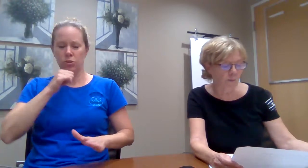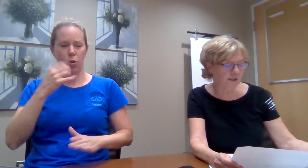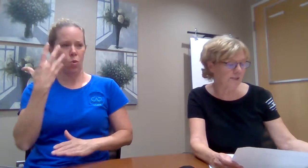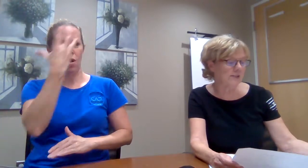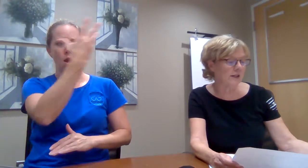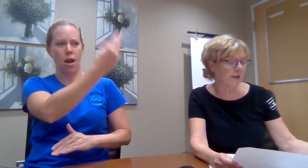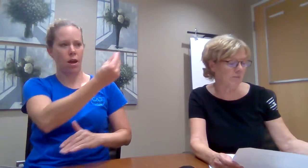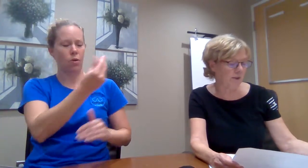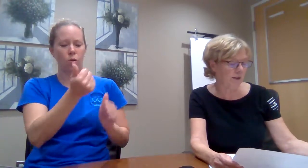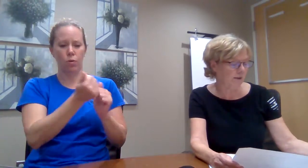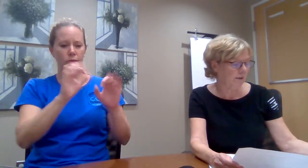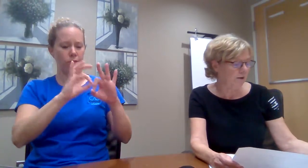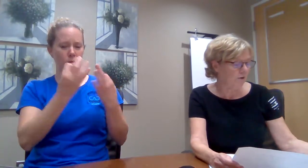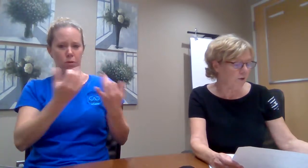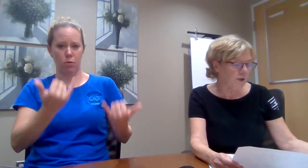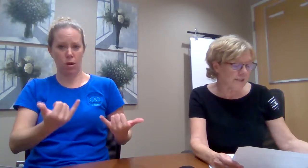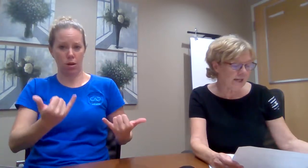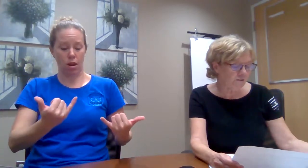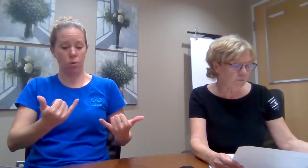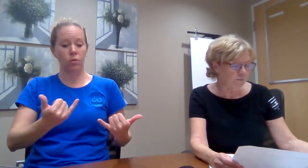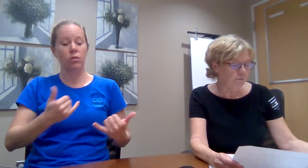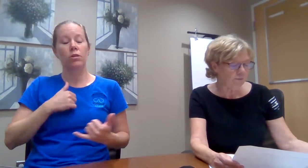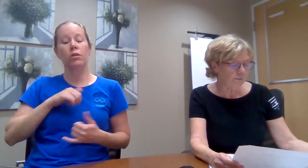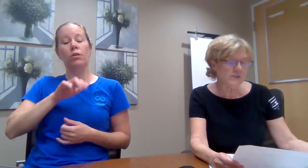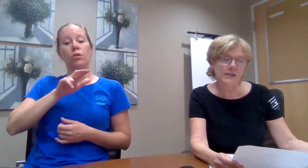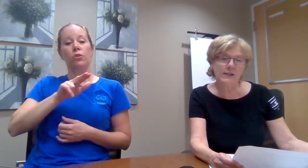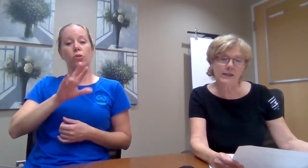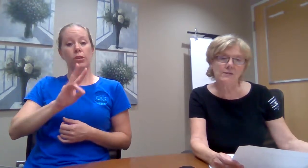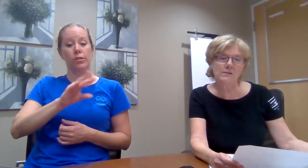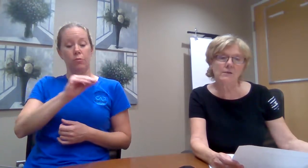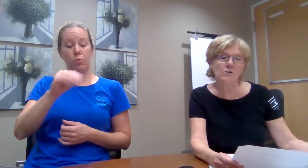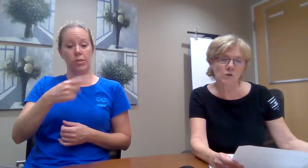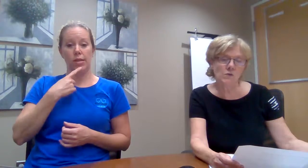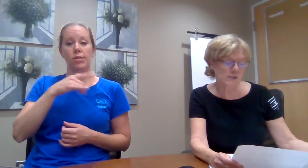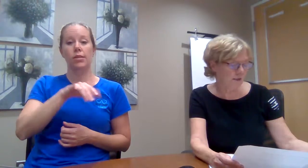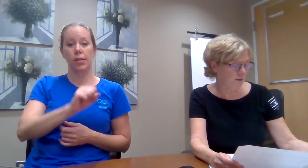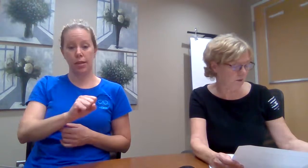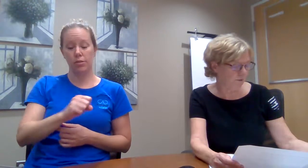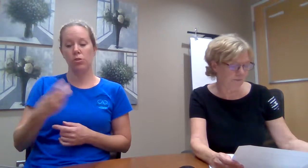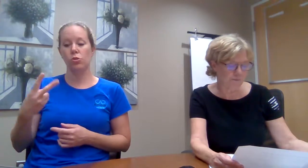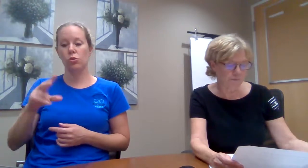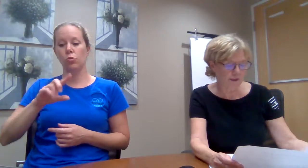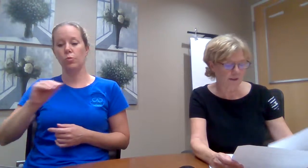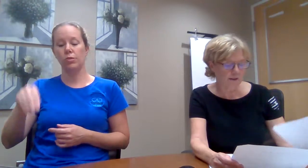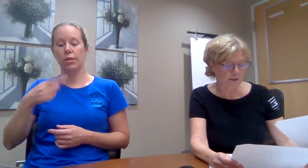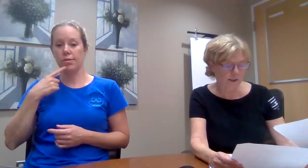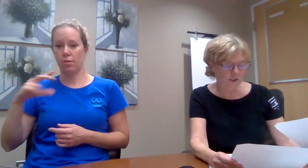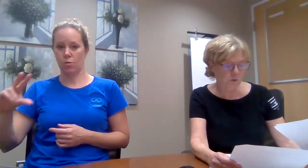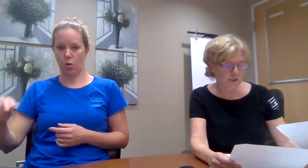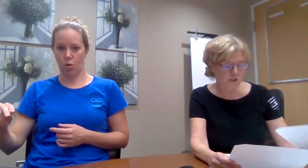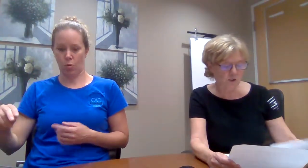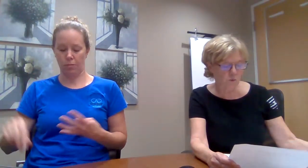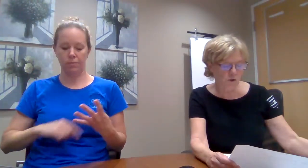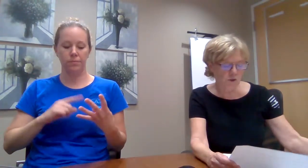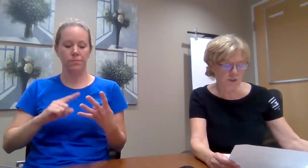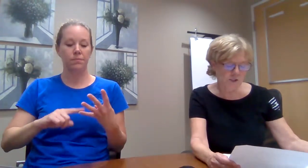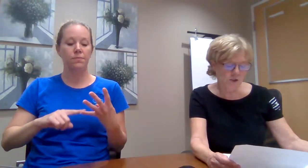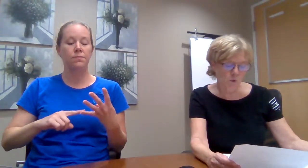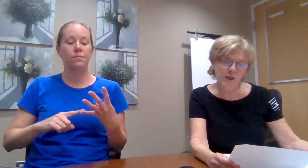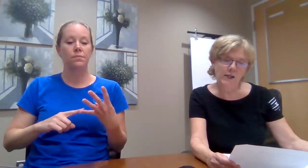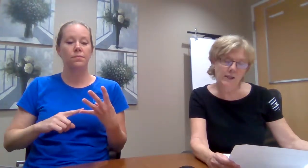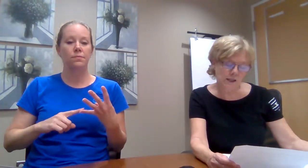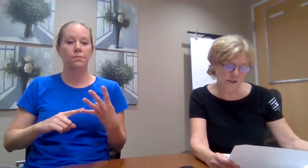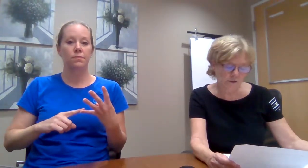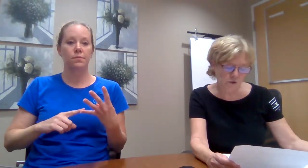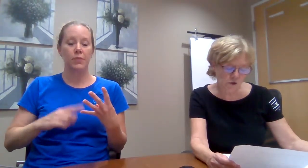of the home at this time? 37 said yes, 2 said no. The next question, would you